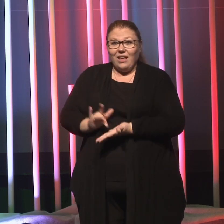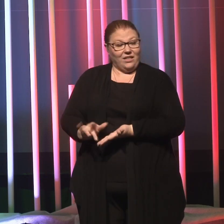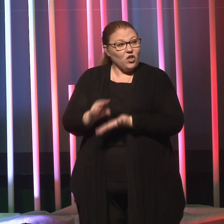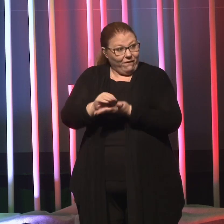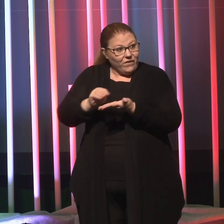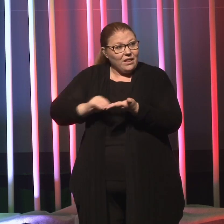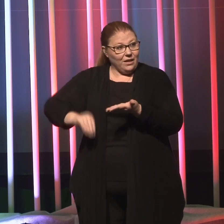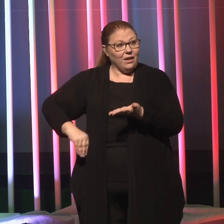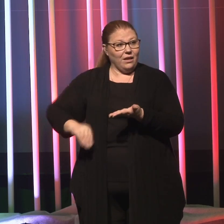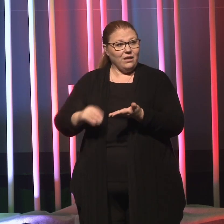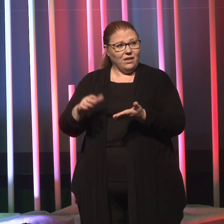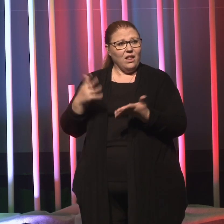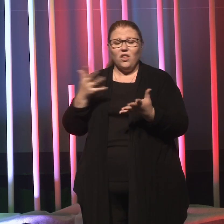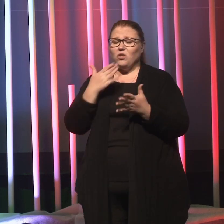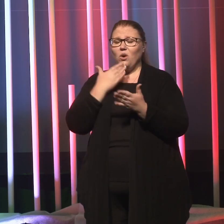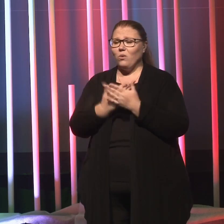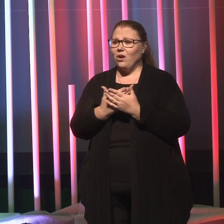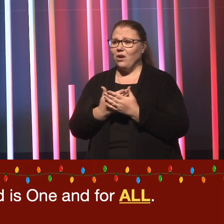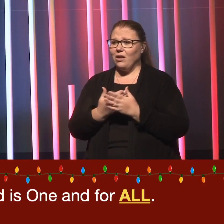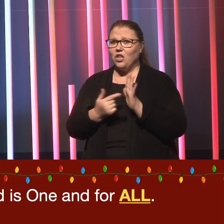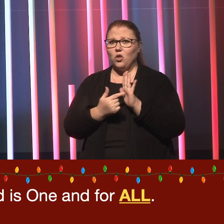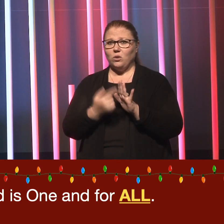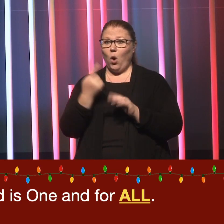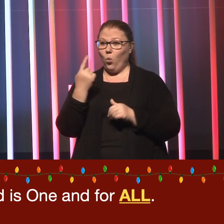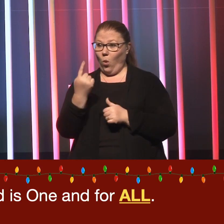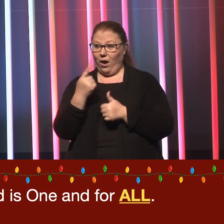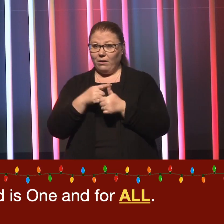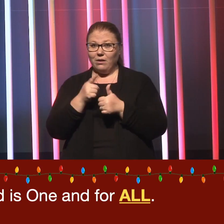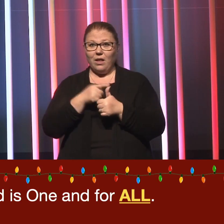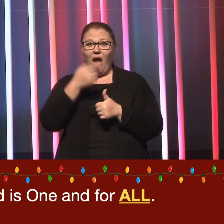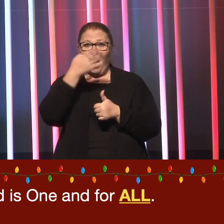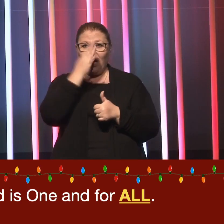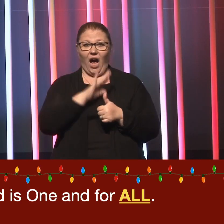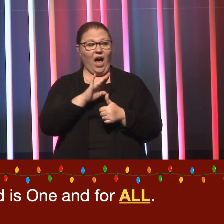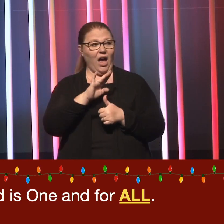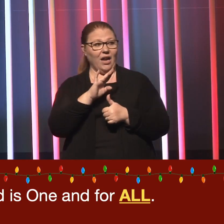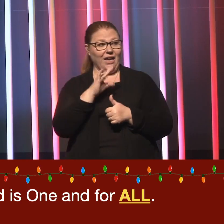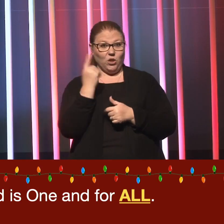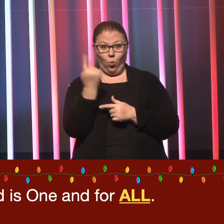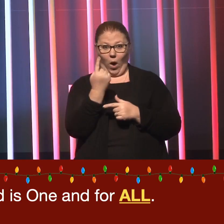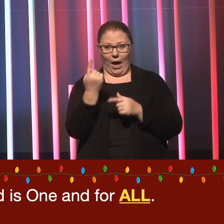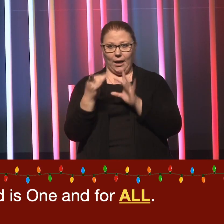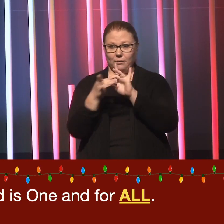good. It reveals, one, that God is one and for all.